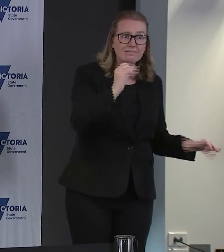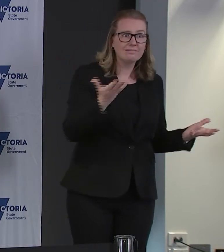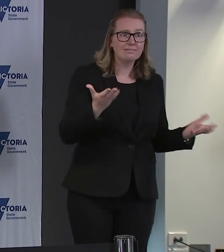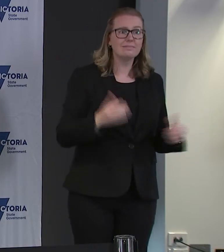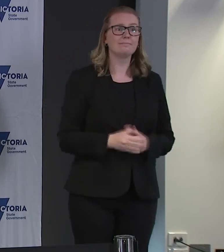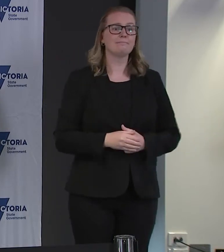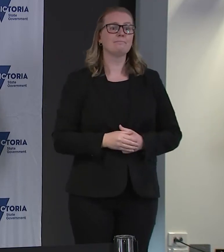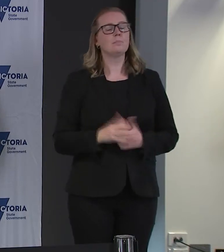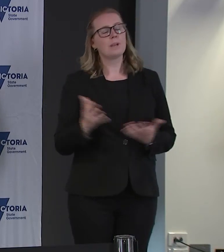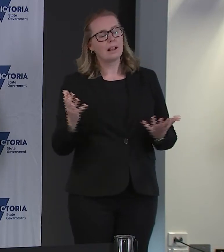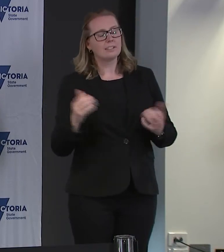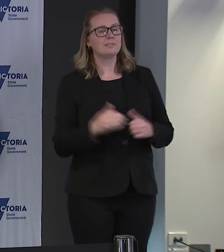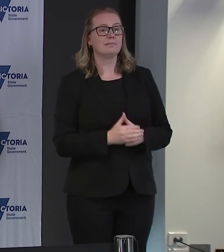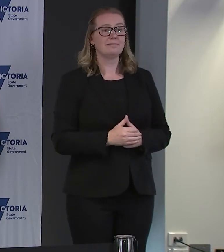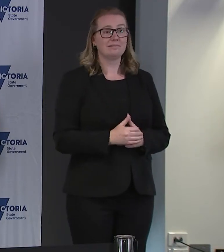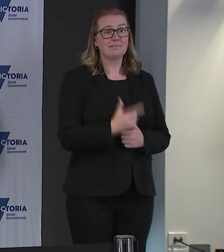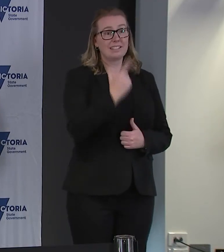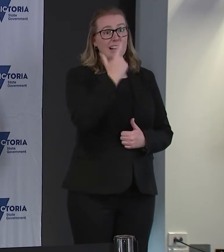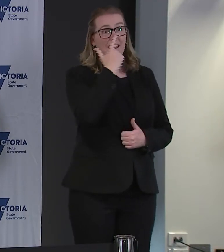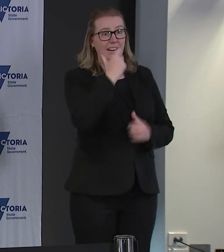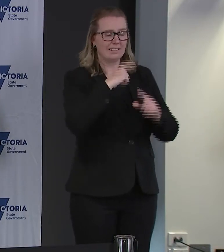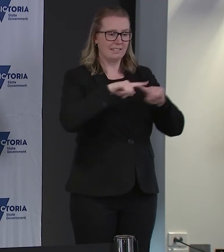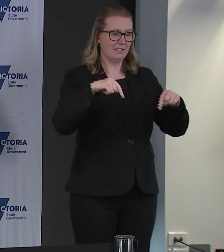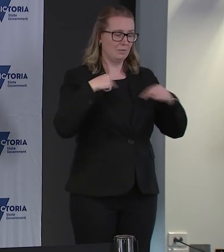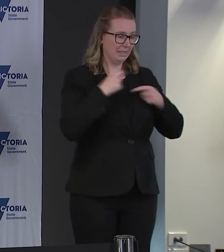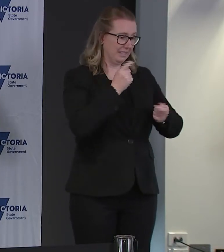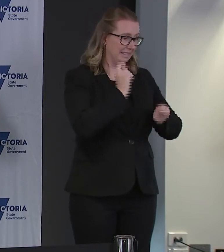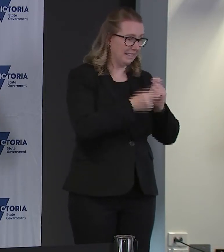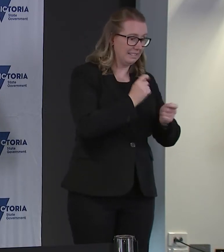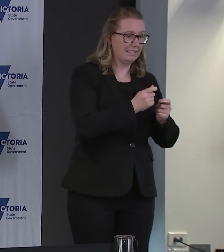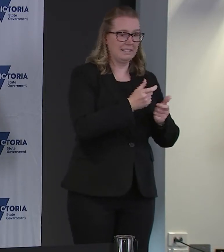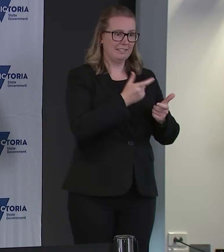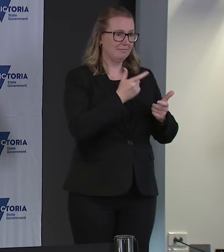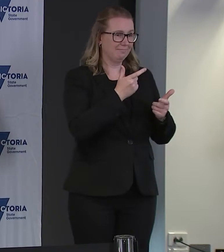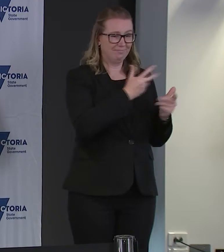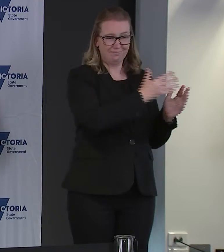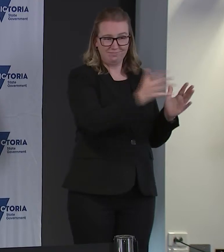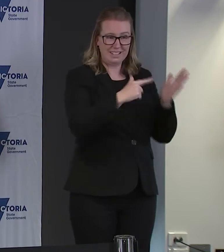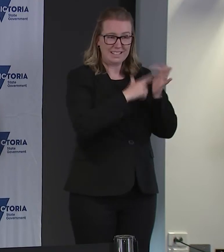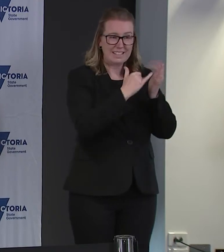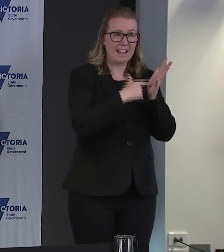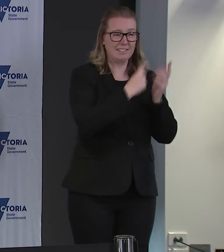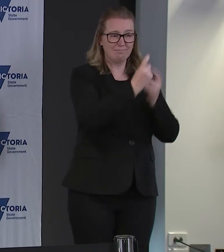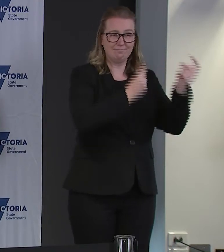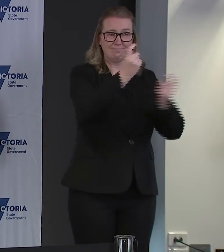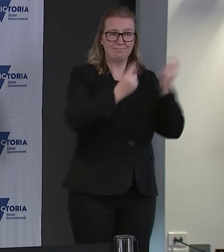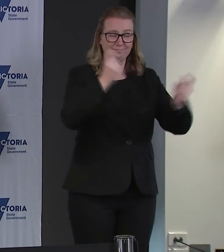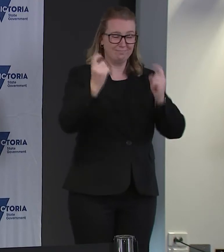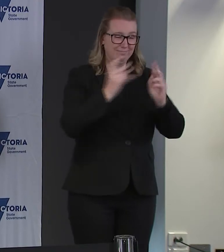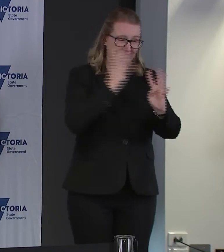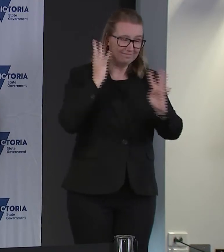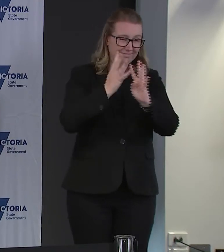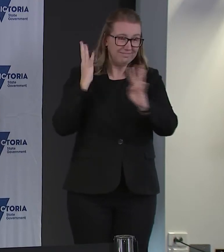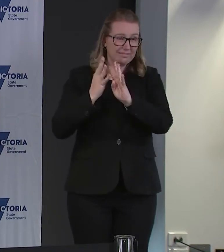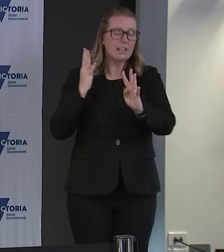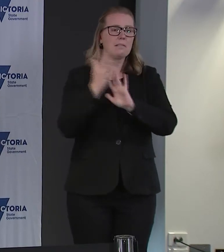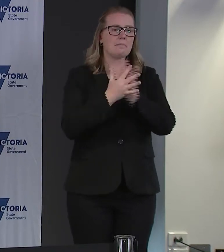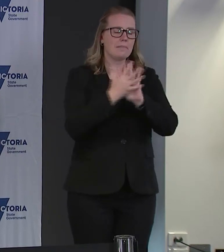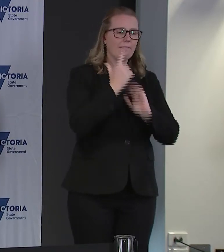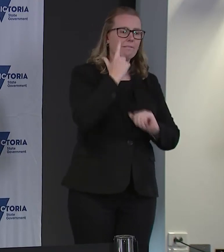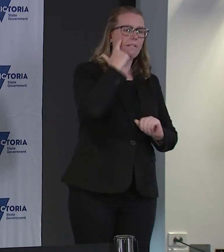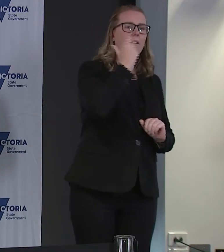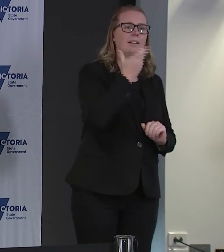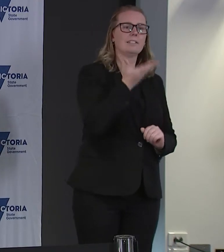it's super lucky that we're doing a lot of testing and found it. But I don't see that there's no evidence at the moment